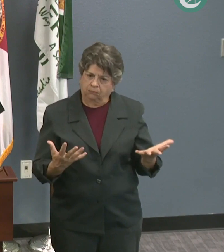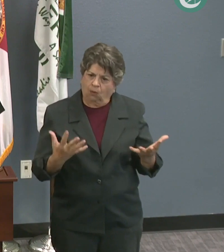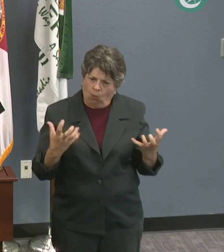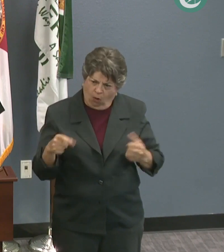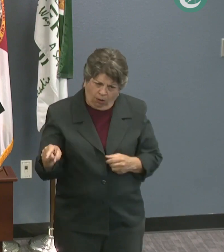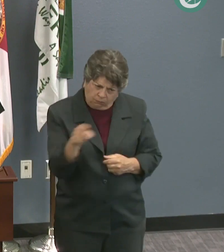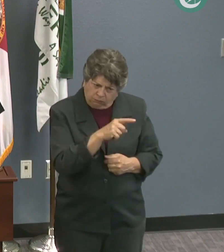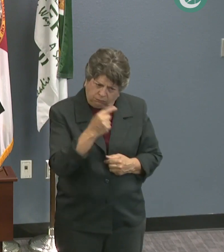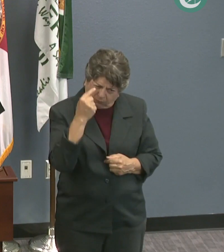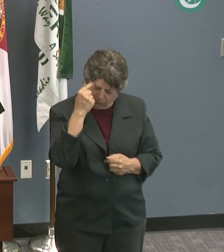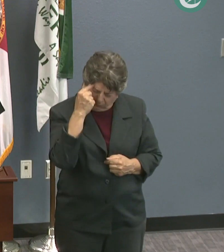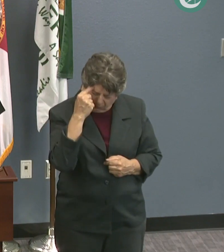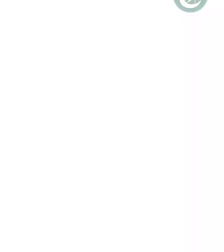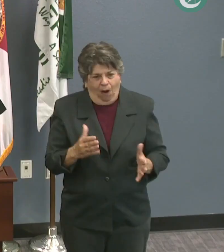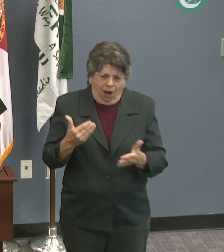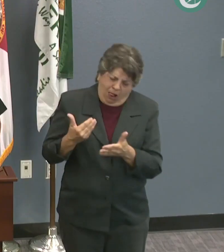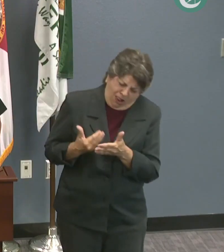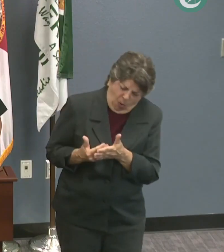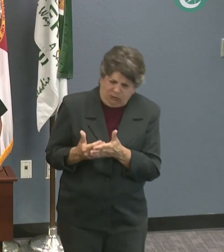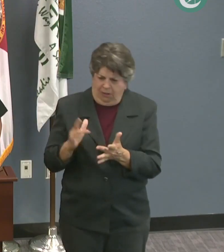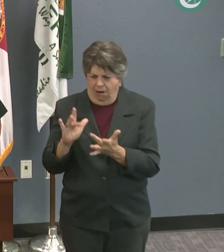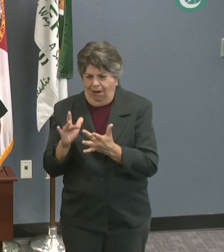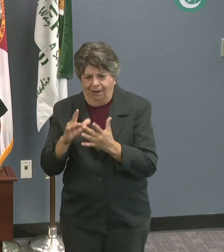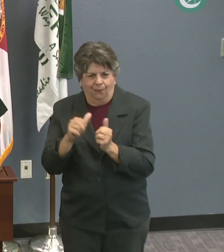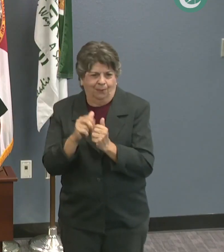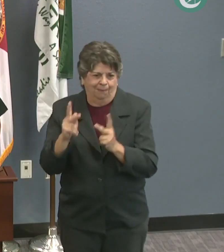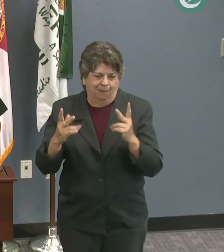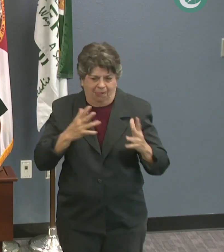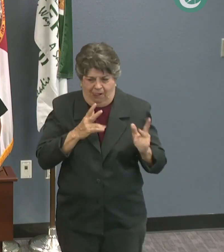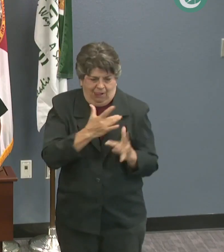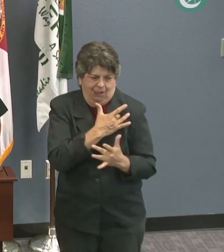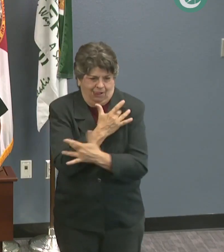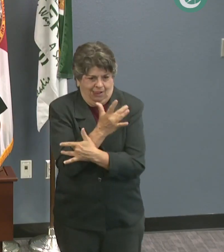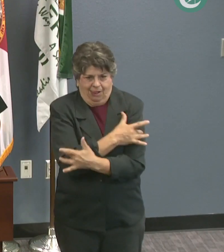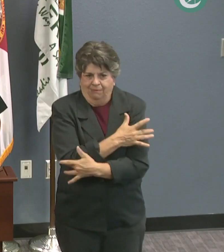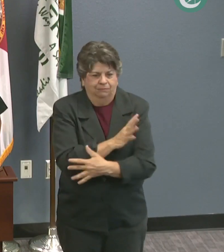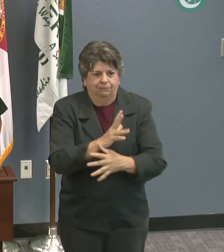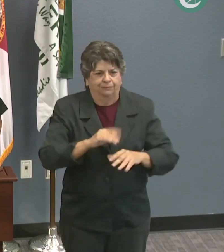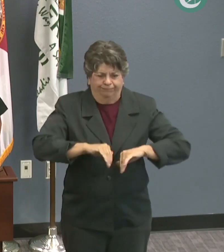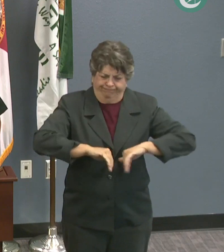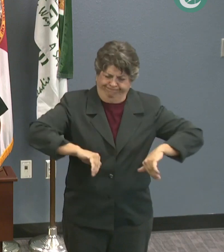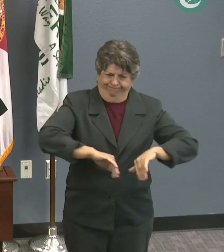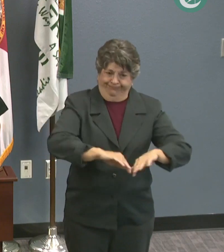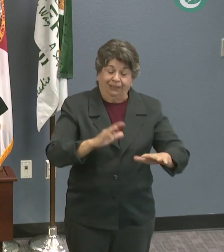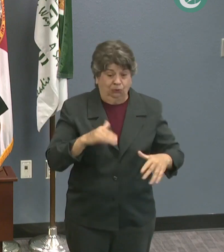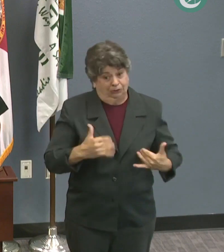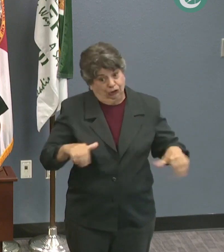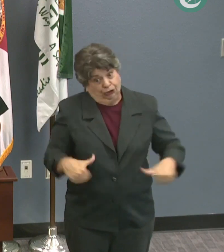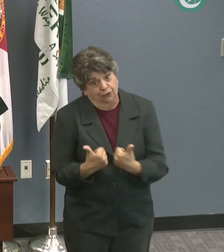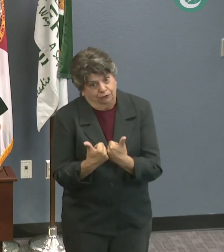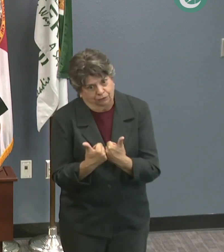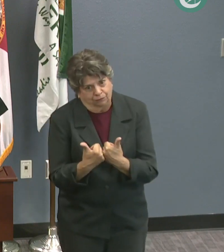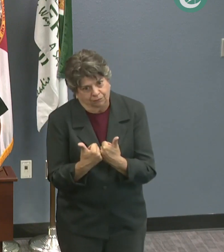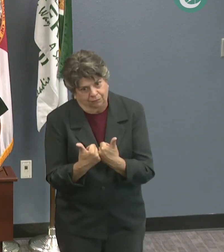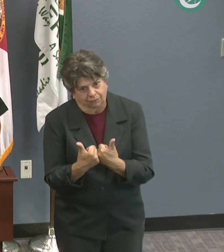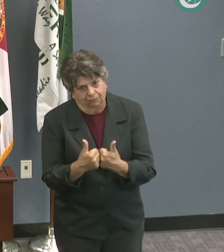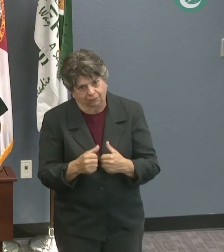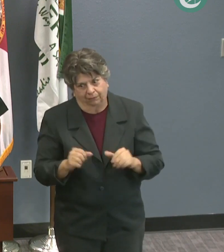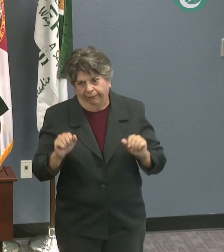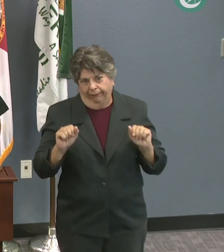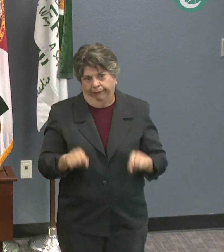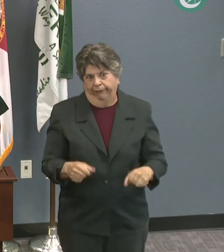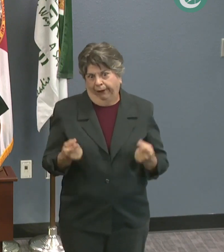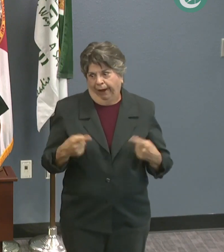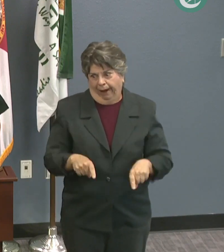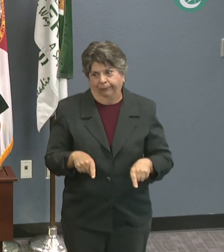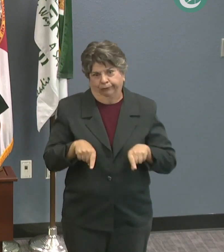serious response, and that's what we're doing. Definitely, this is one of the most challenging times that this could occur, is during spring break when our communities